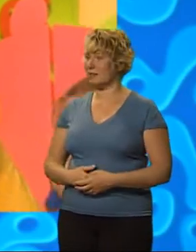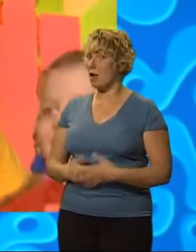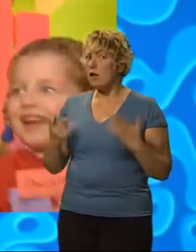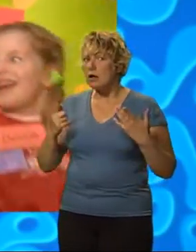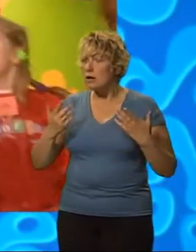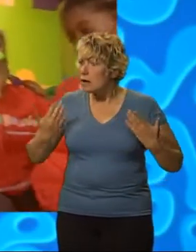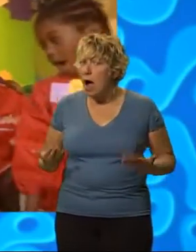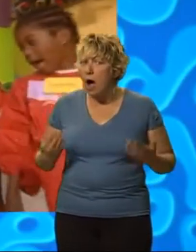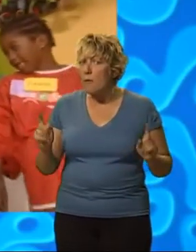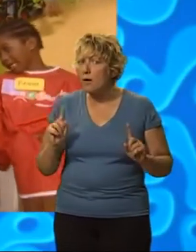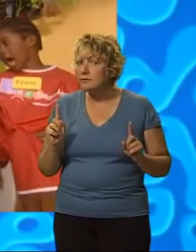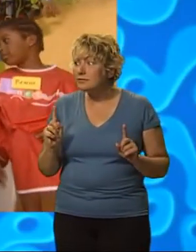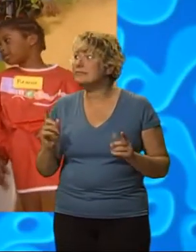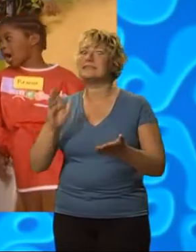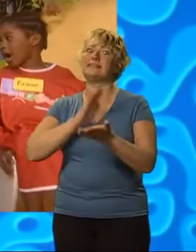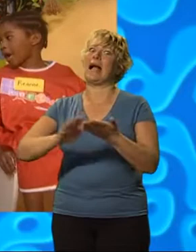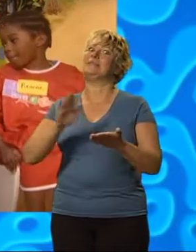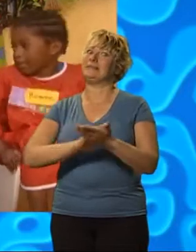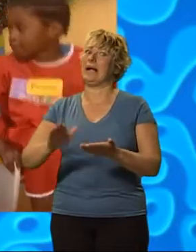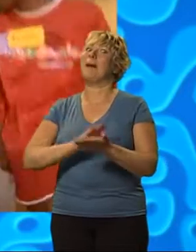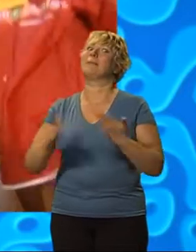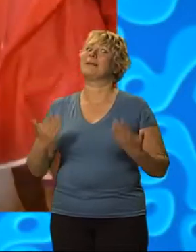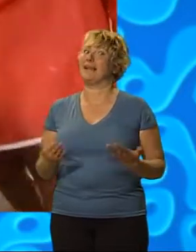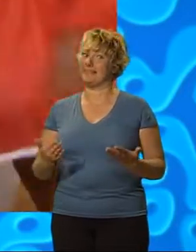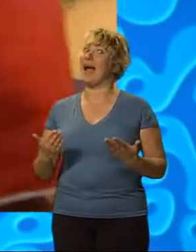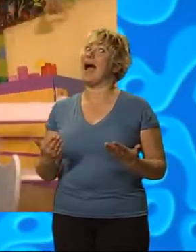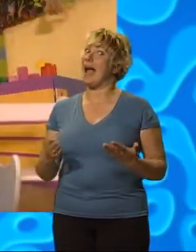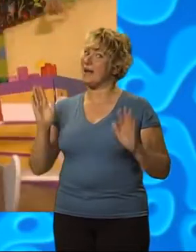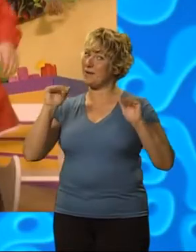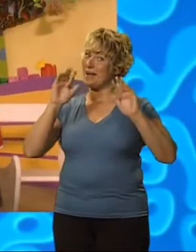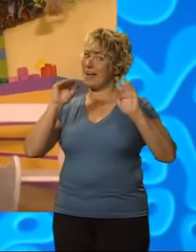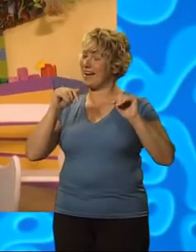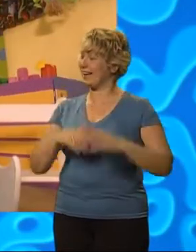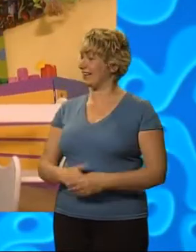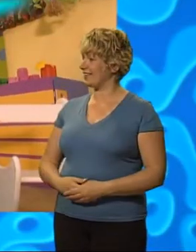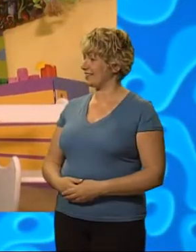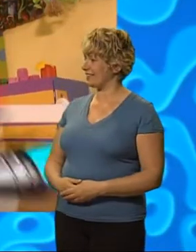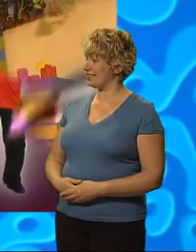time is it now? Time. That's right, bye-bye!